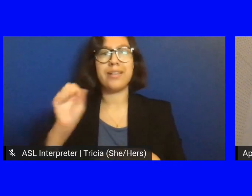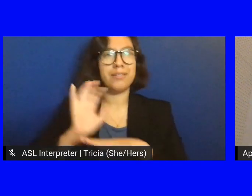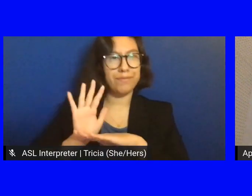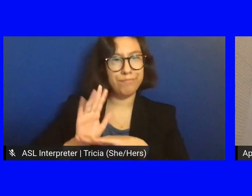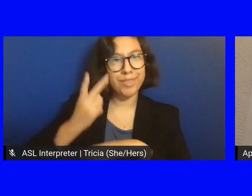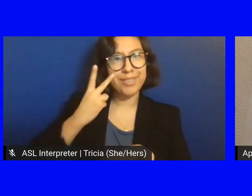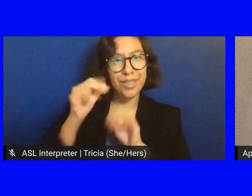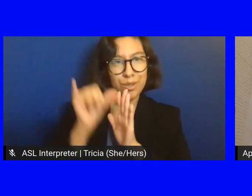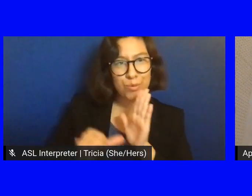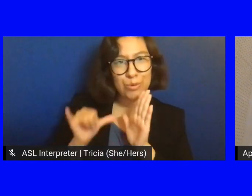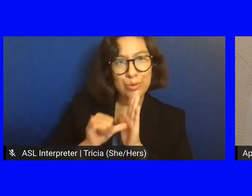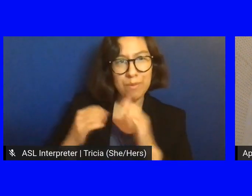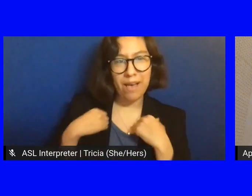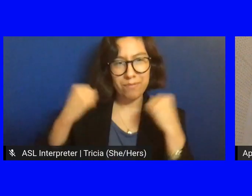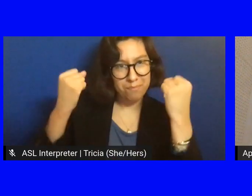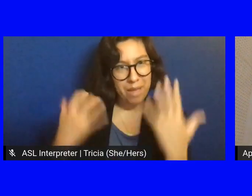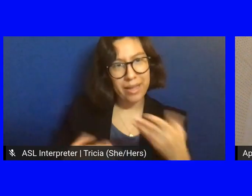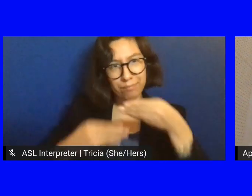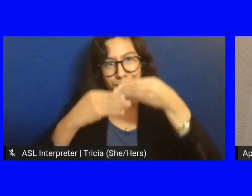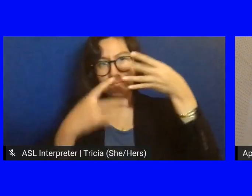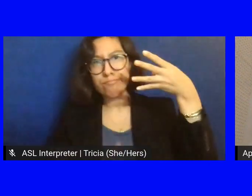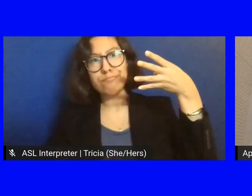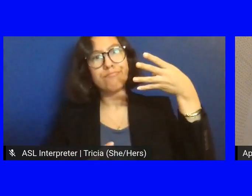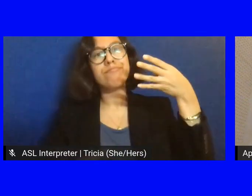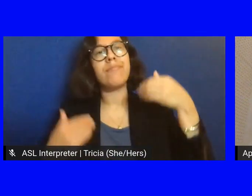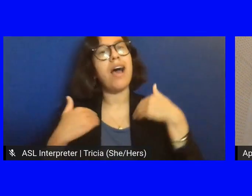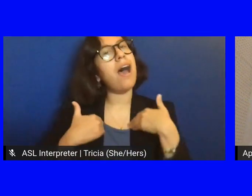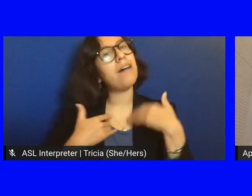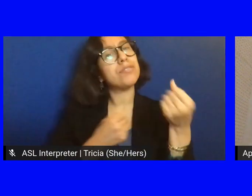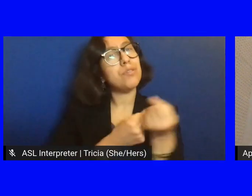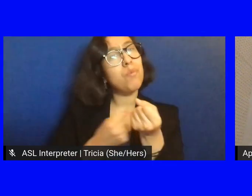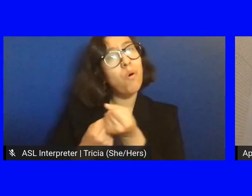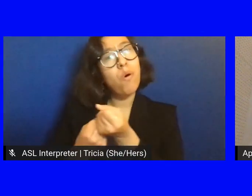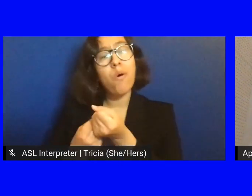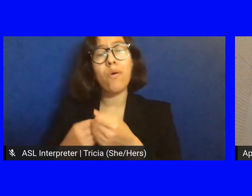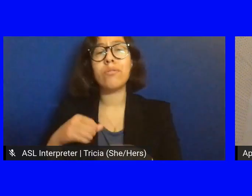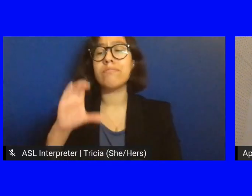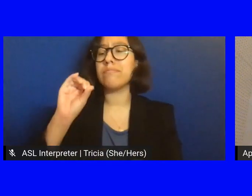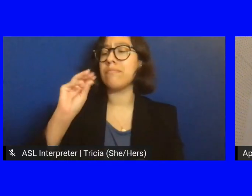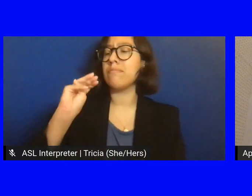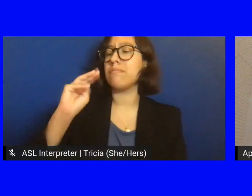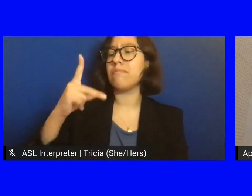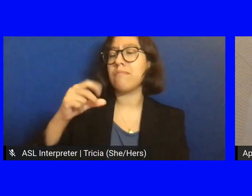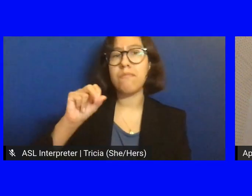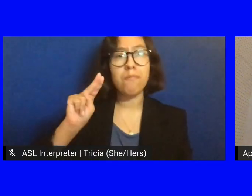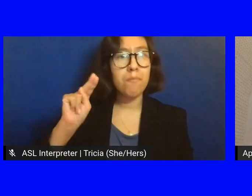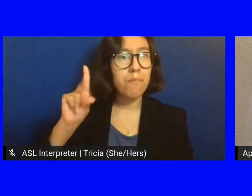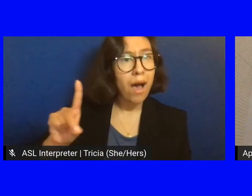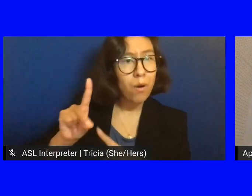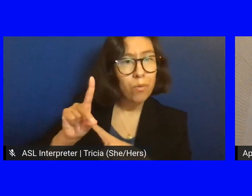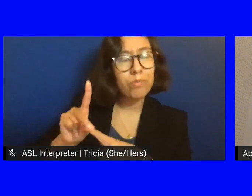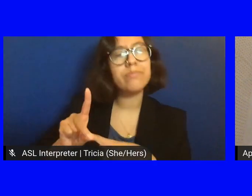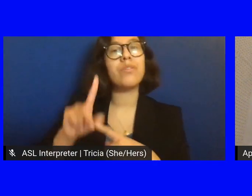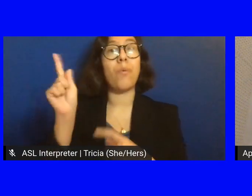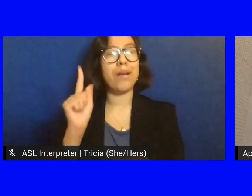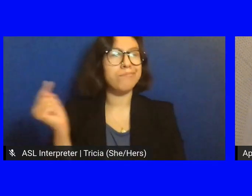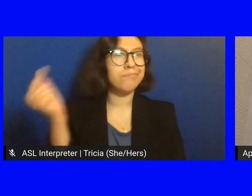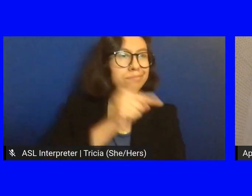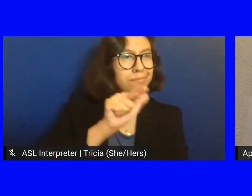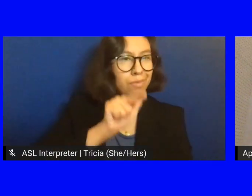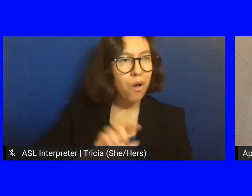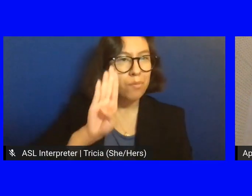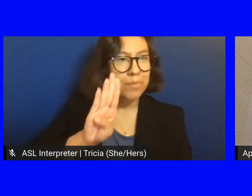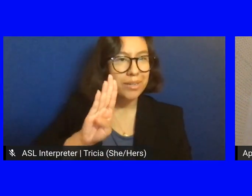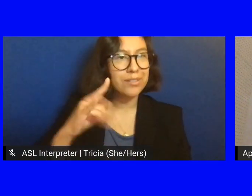our YouTube page as well, are presented with the support of Compound, a new contemporary art and wellness complex in Long Beach, California.